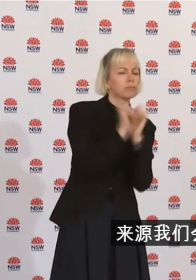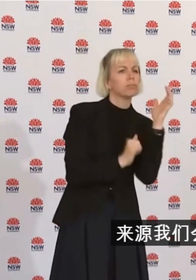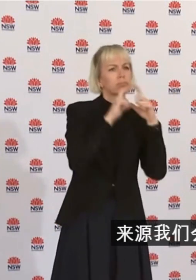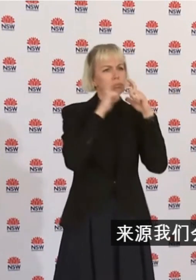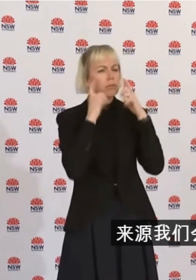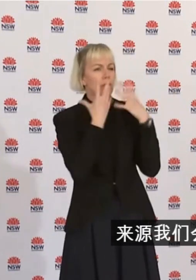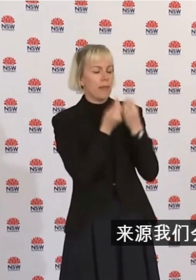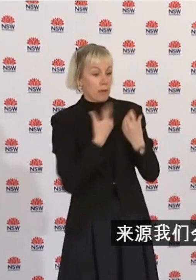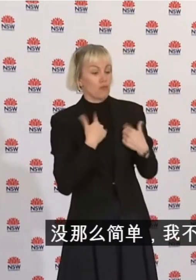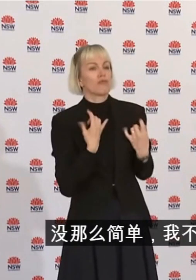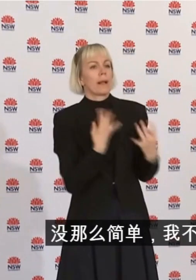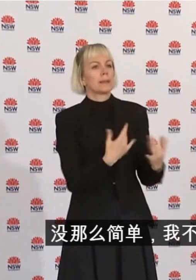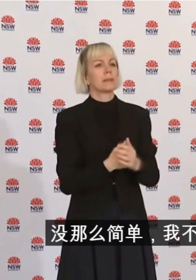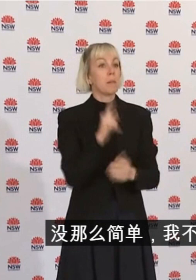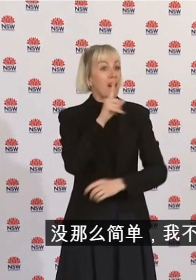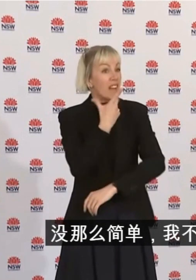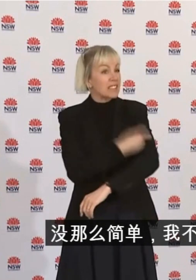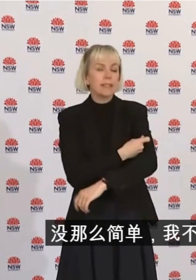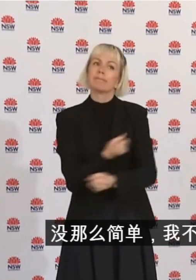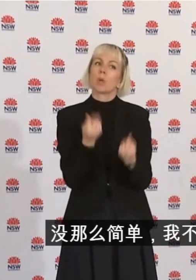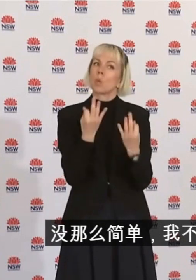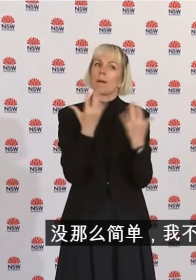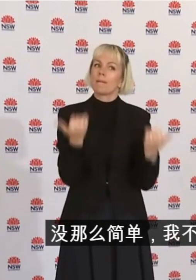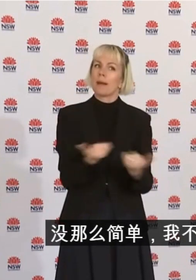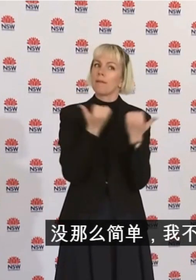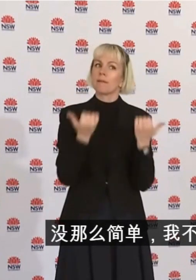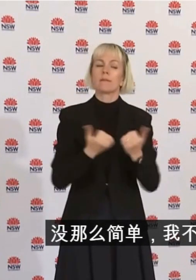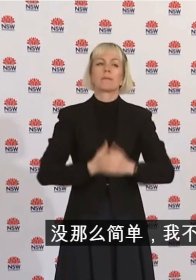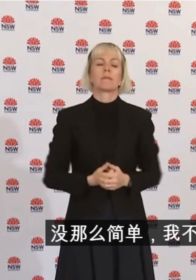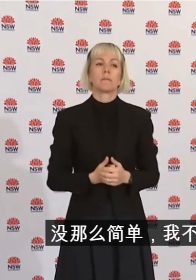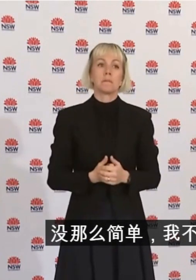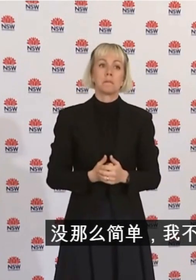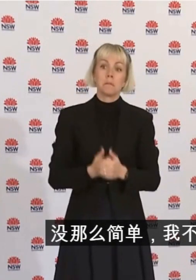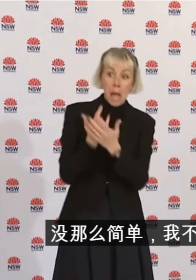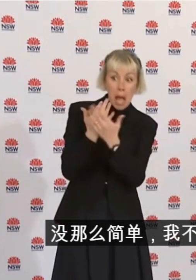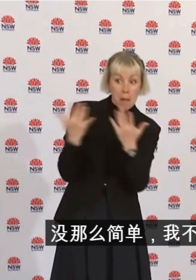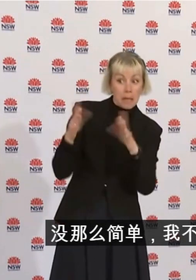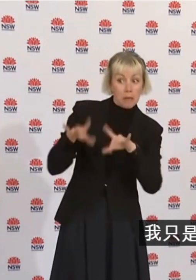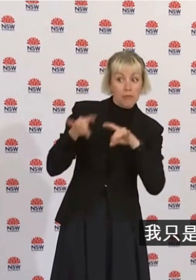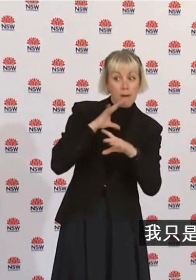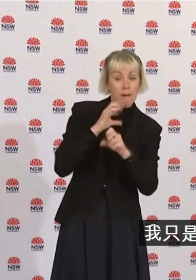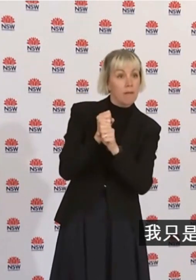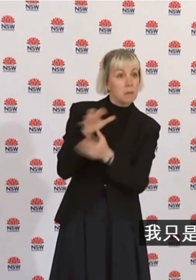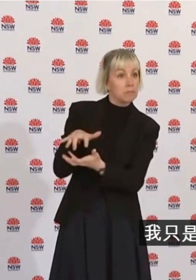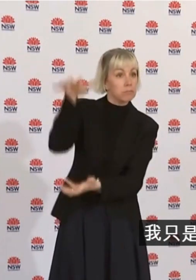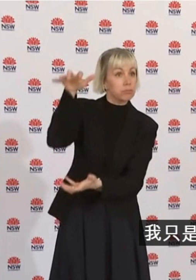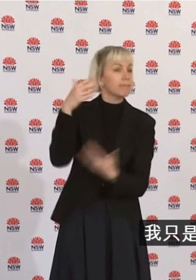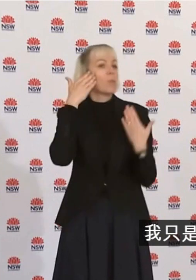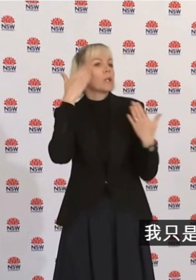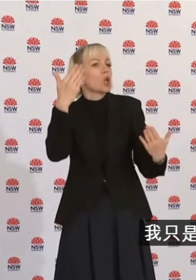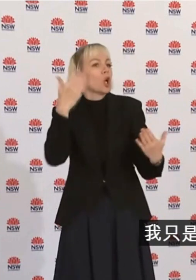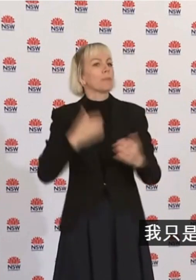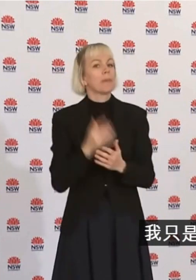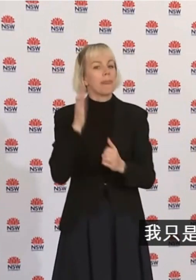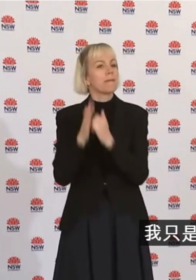But unfortunately, the world is not that simple. I have no idea how much, if any, are in a national stockpile. I simply don't know that. I'd like to